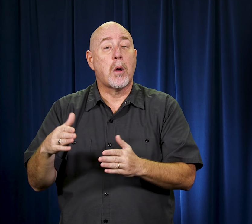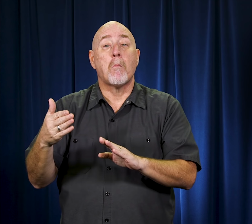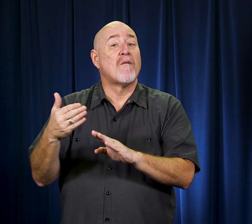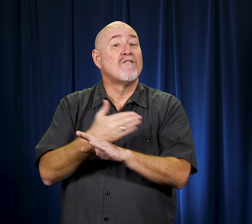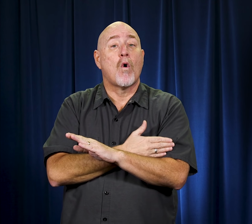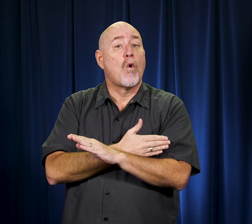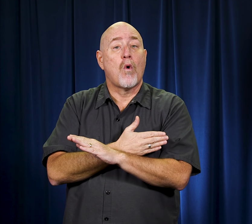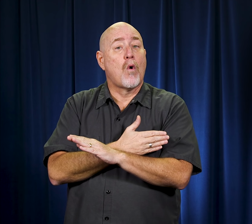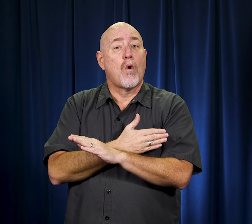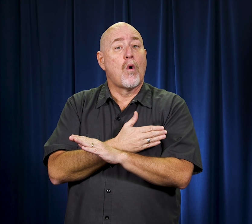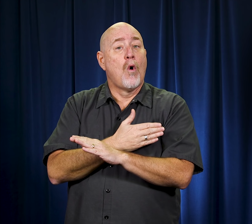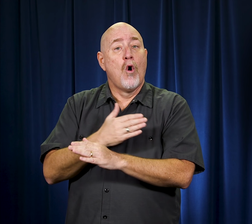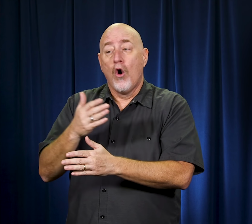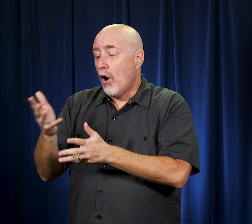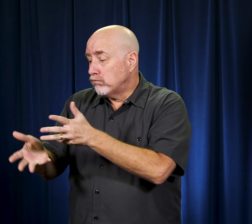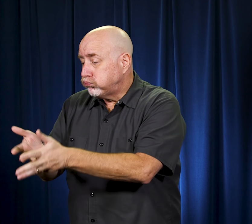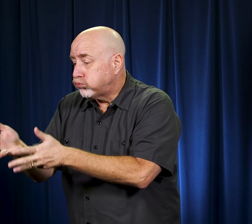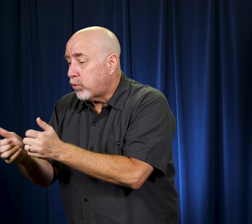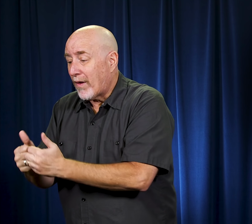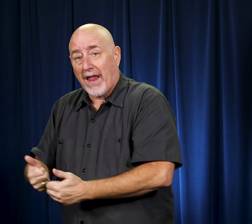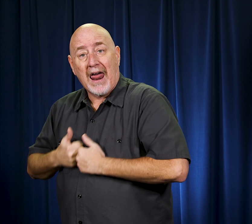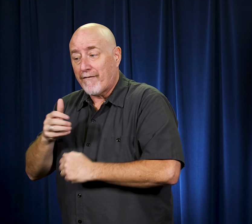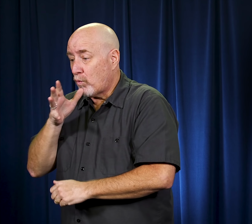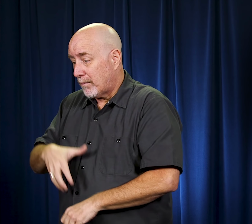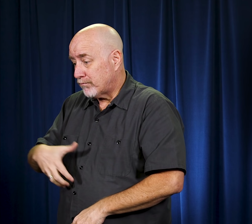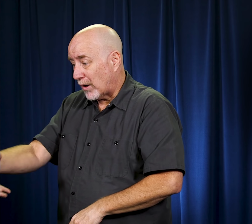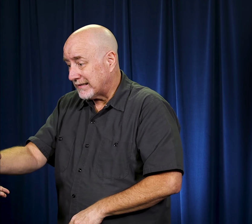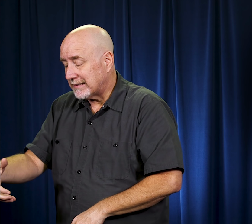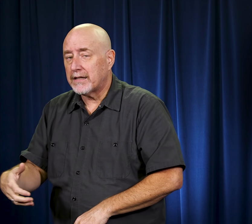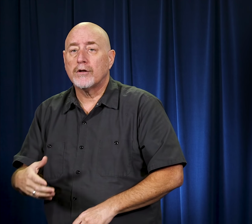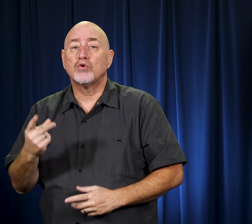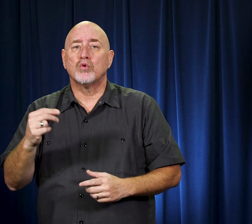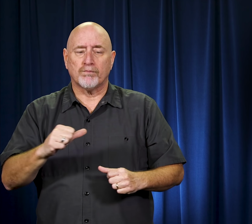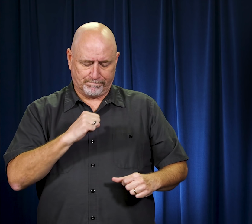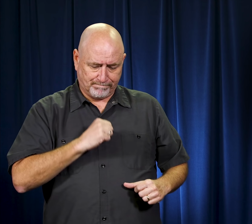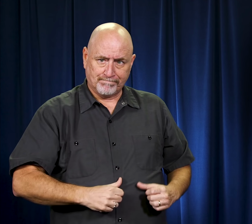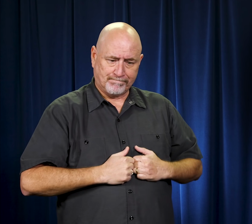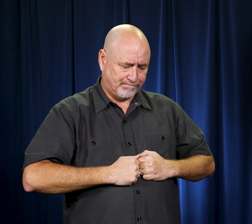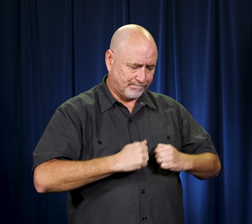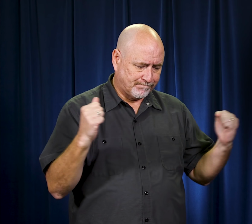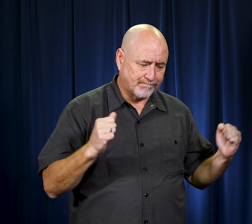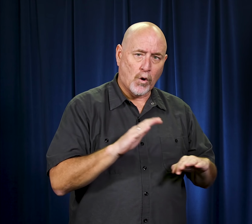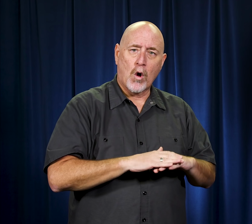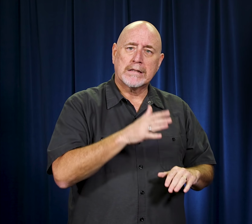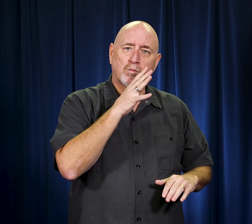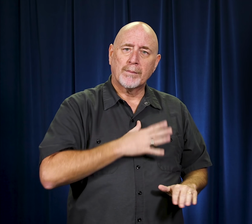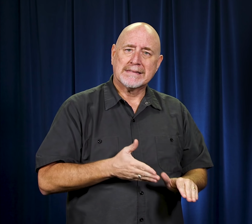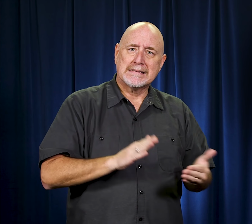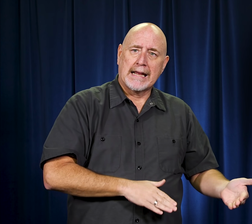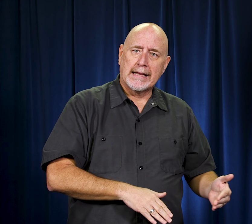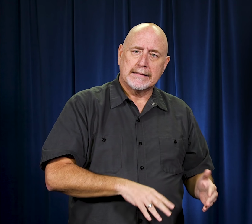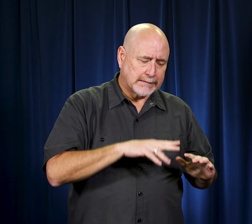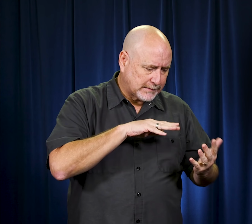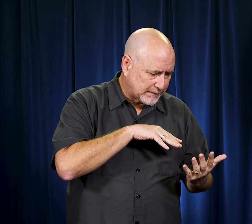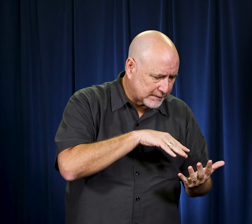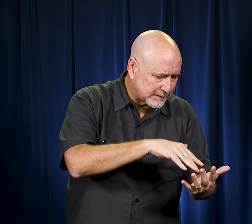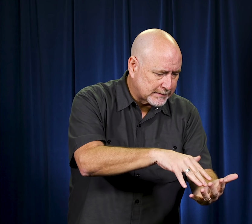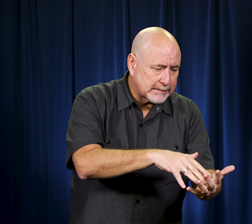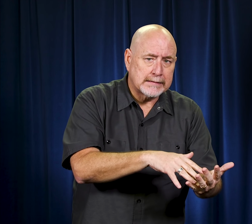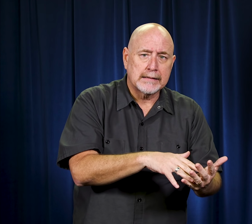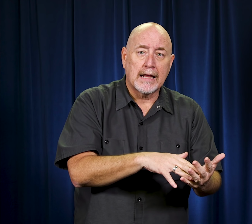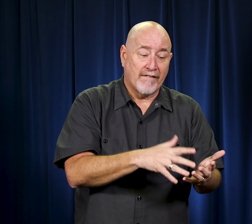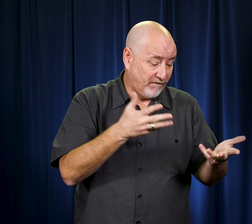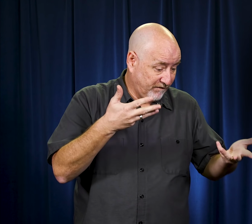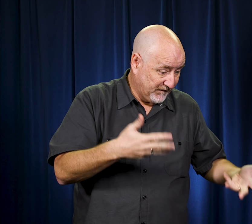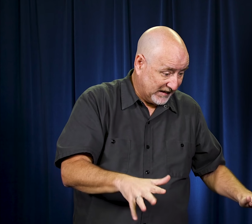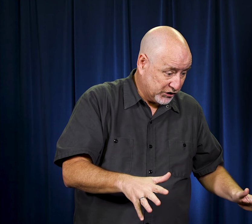would give the treatments to the live women, they would do autopsies on dead women. And then they would